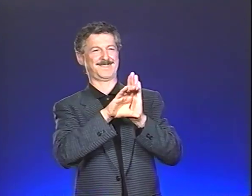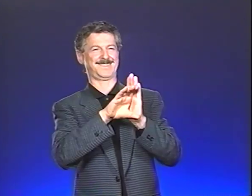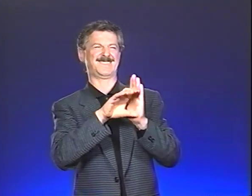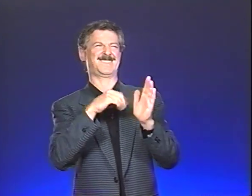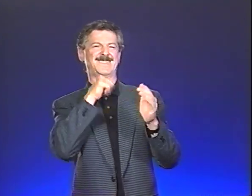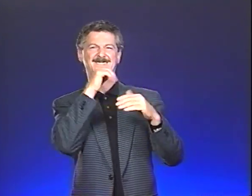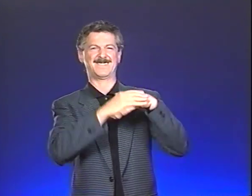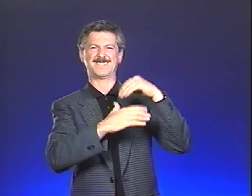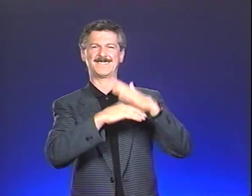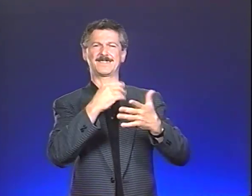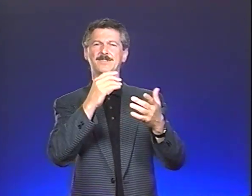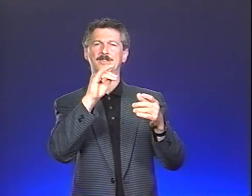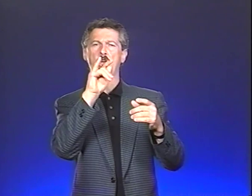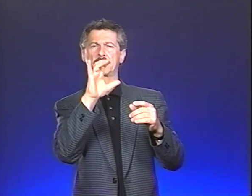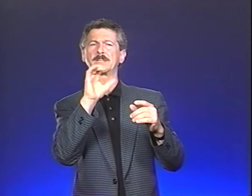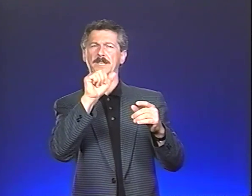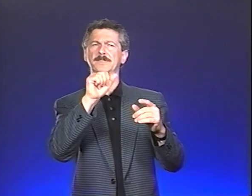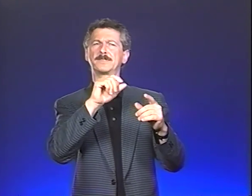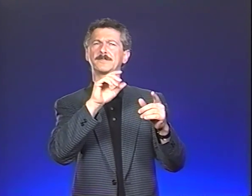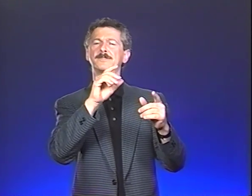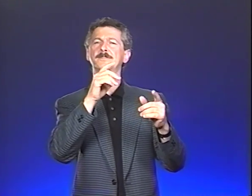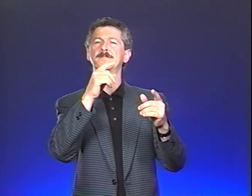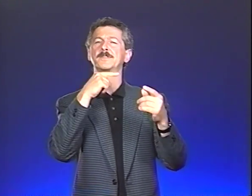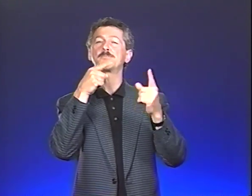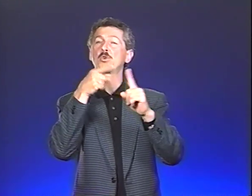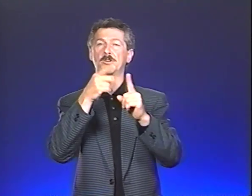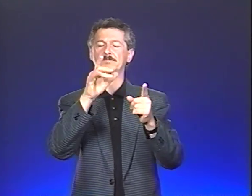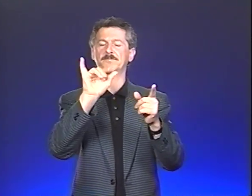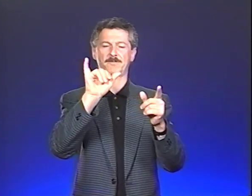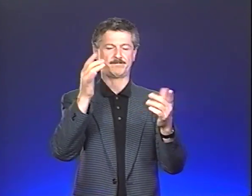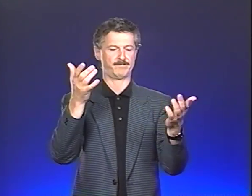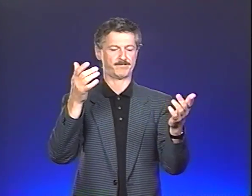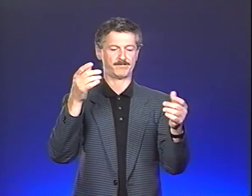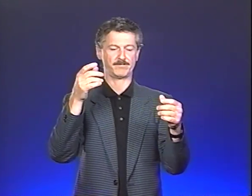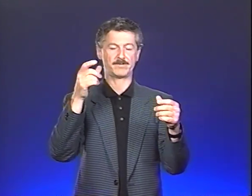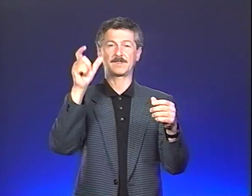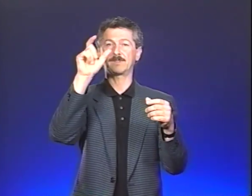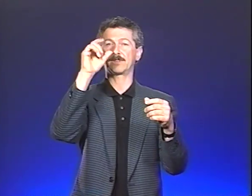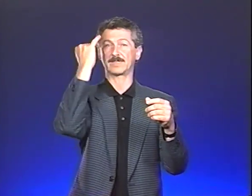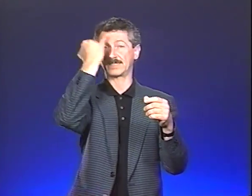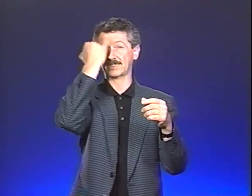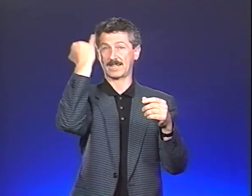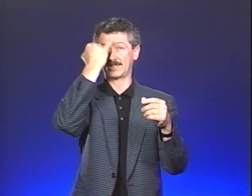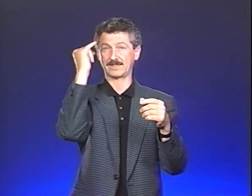not simply a language of pictures in the air. Some signs are iconic, but not all of them.